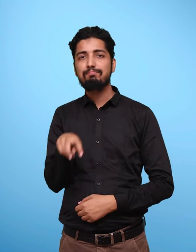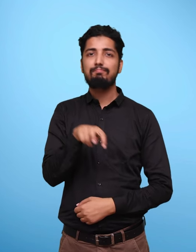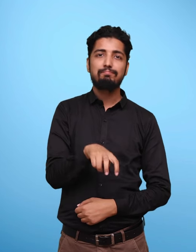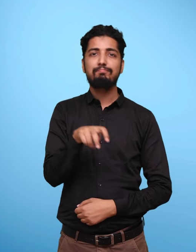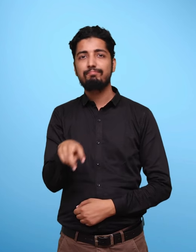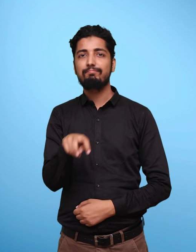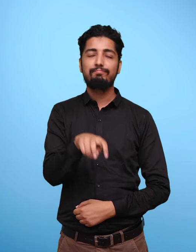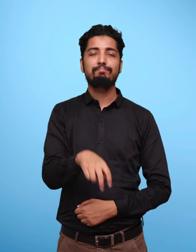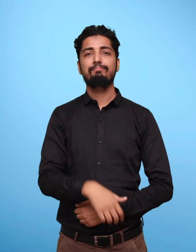legs.